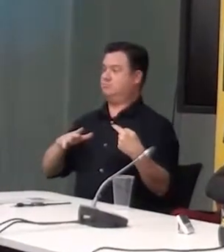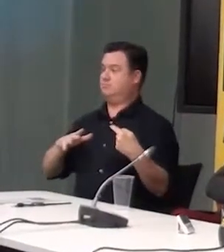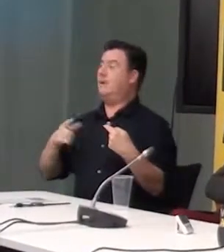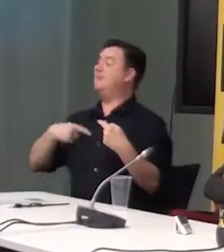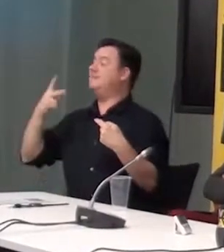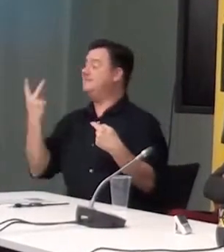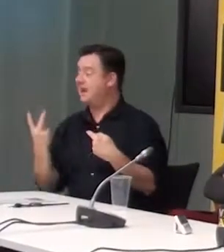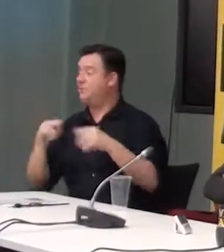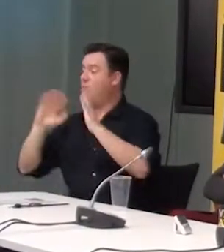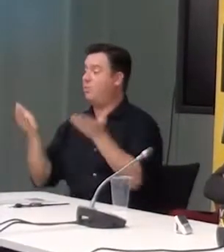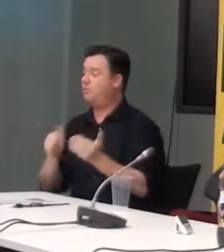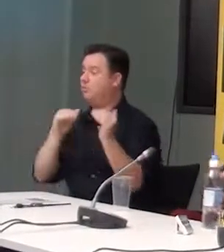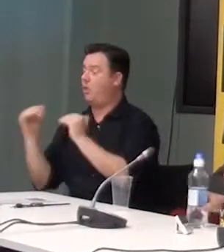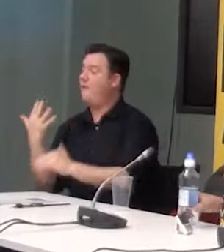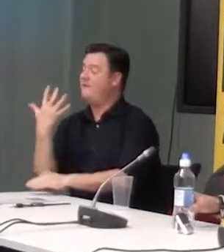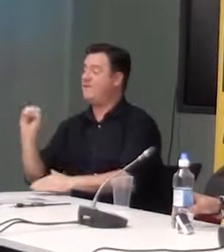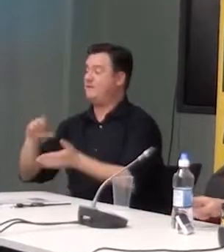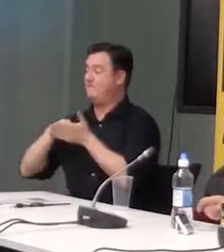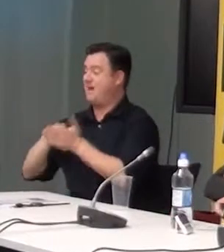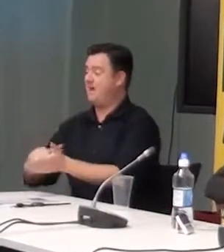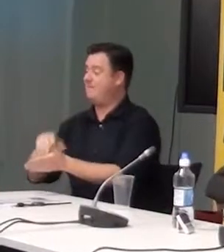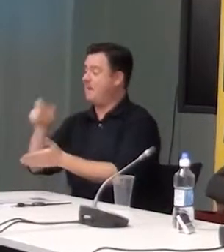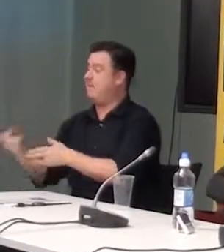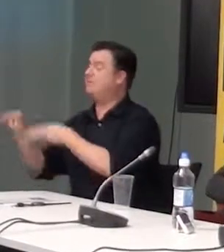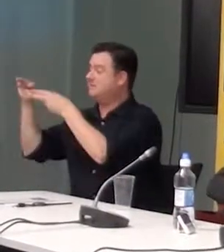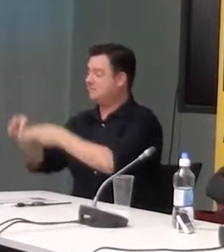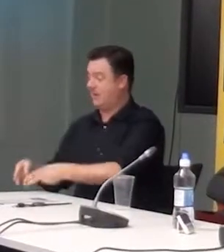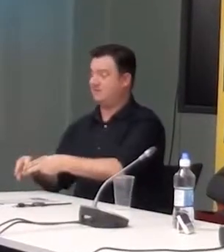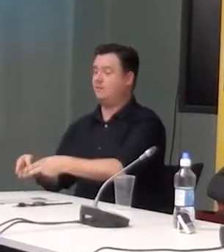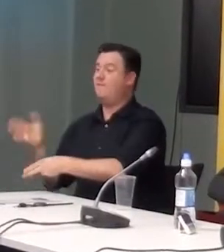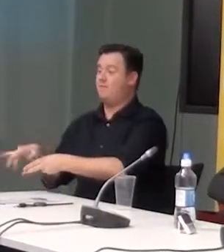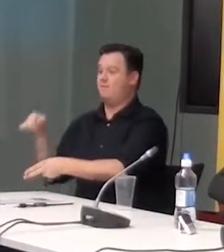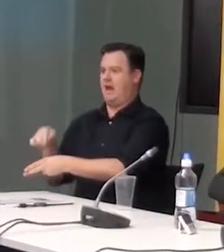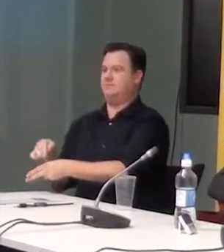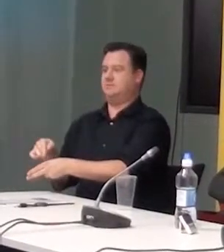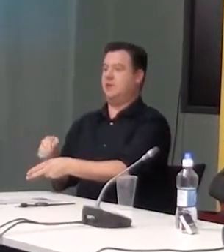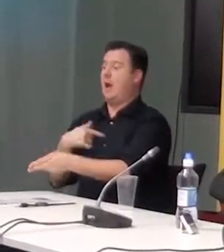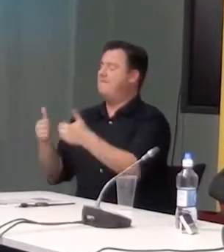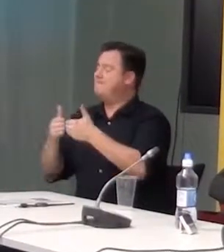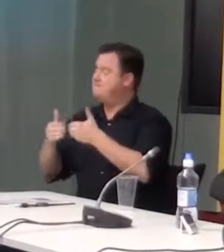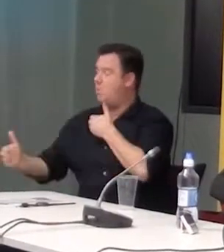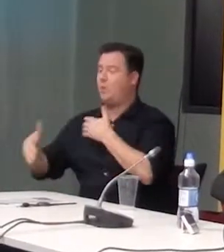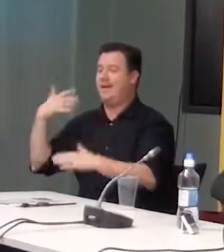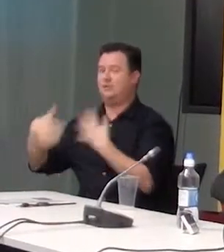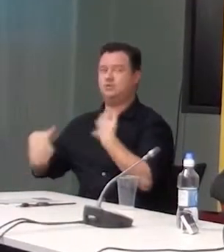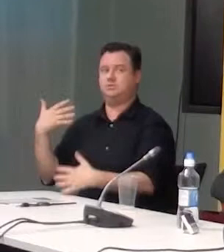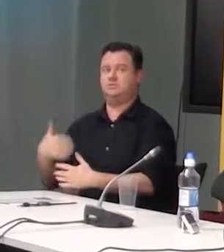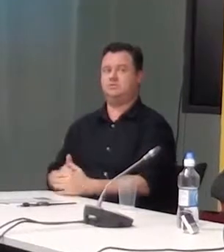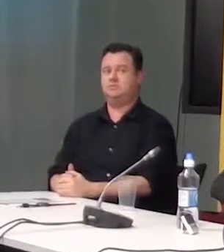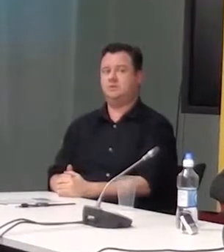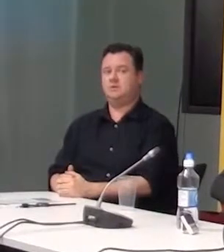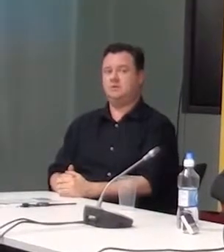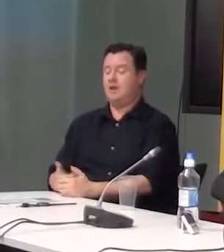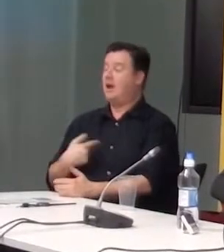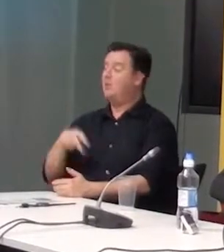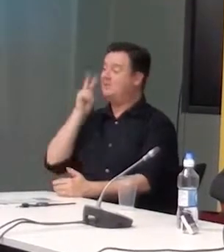World War, 50 million people were dead as a result of it, and many more injured. And what